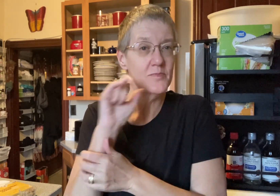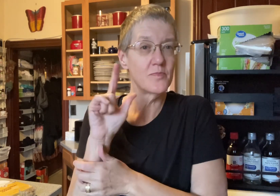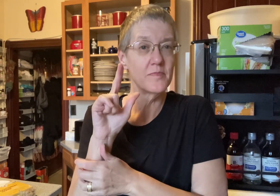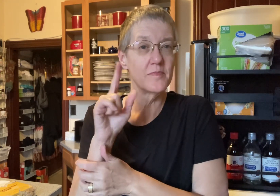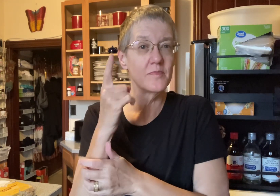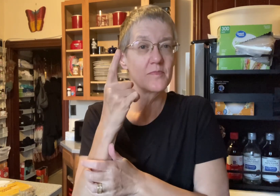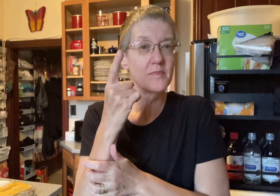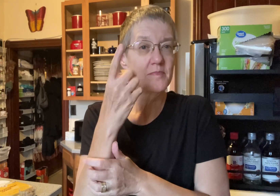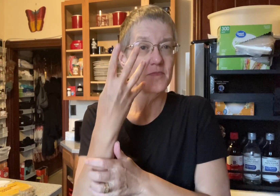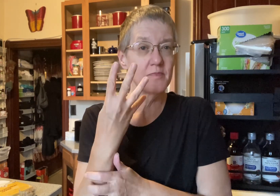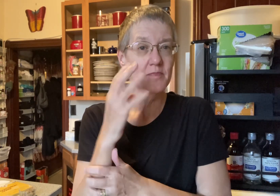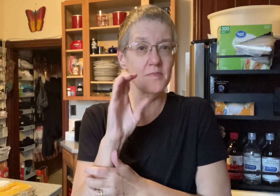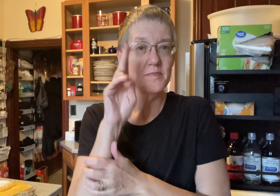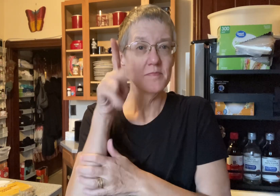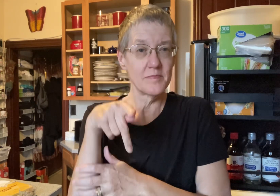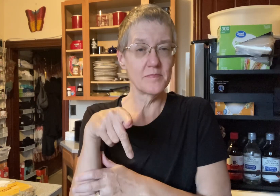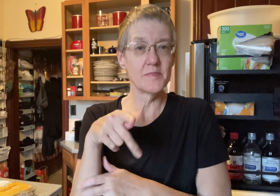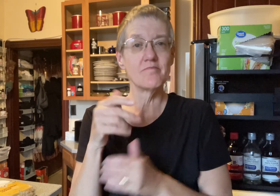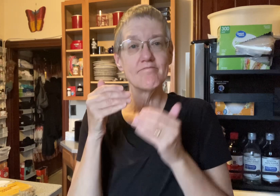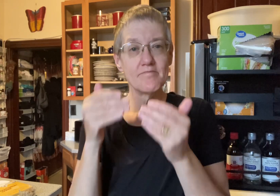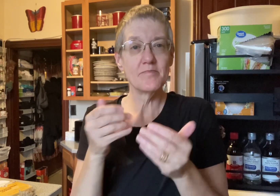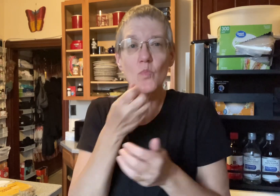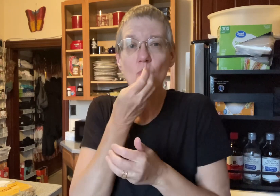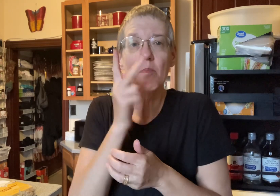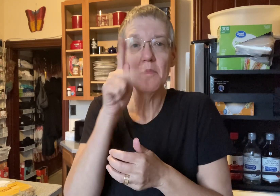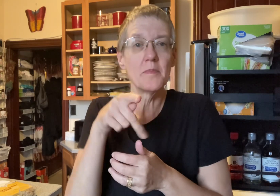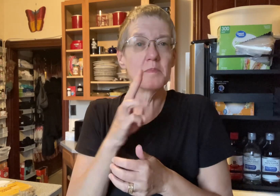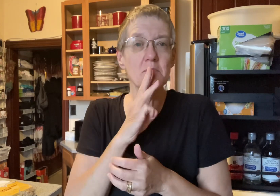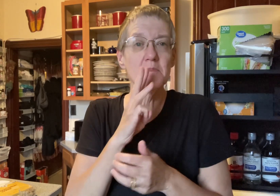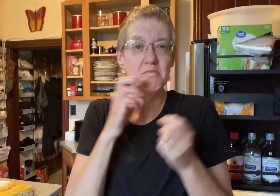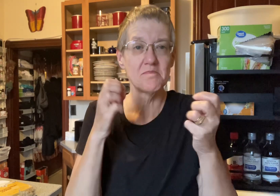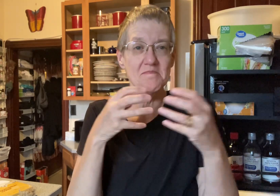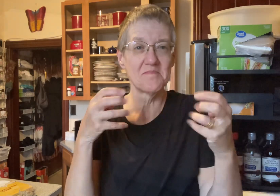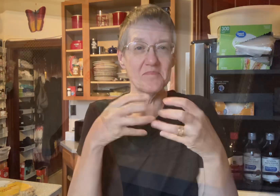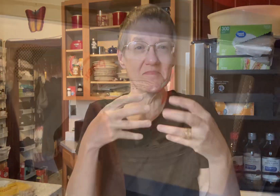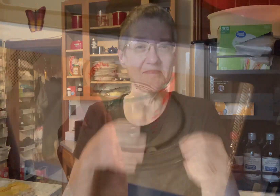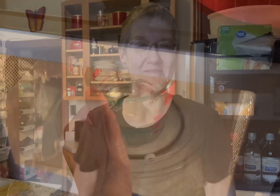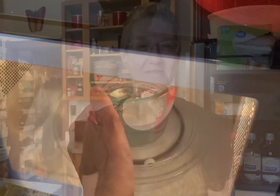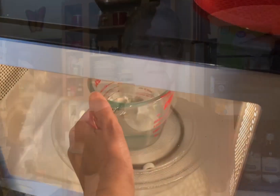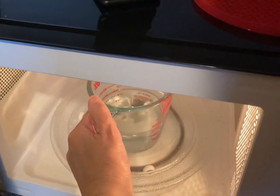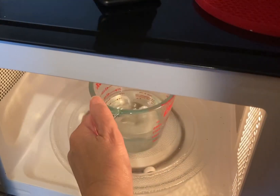and 1/4 a cup of coconut oil. Let's go ahead and warm up the water.